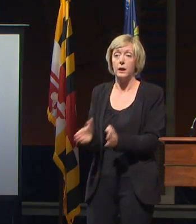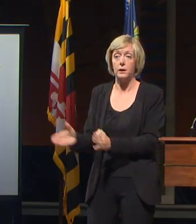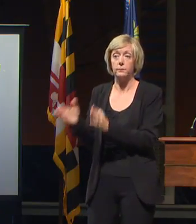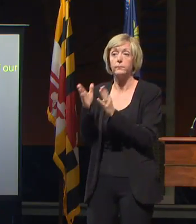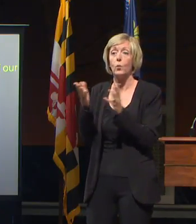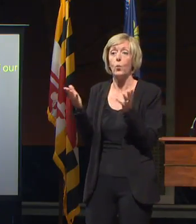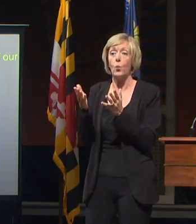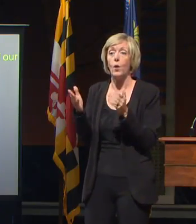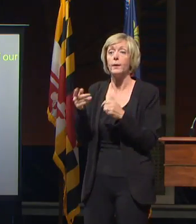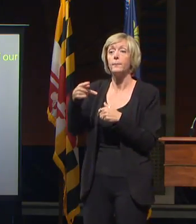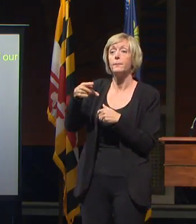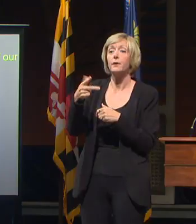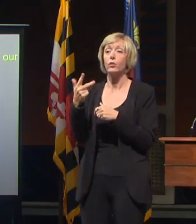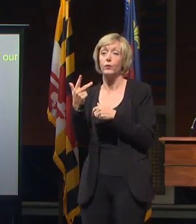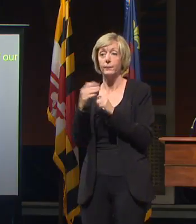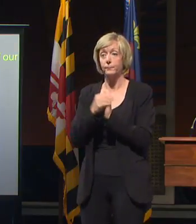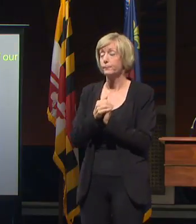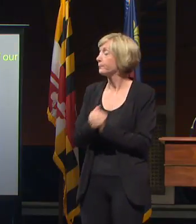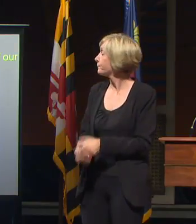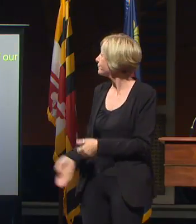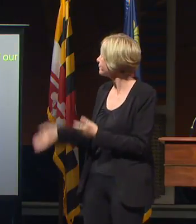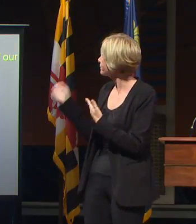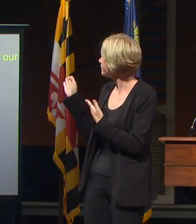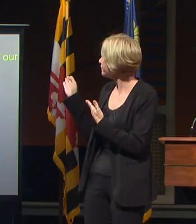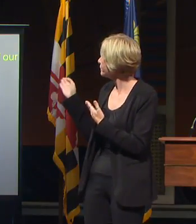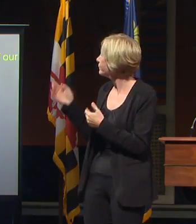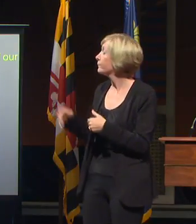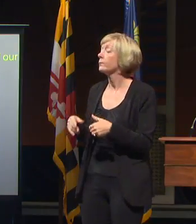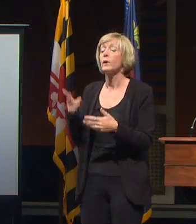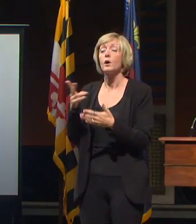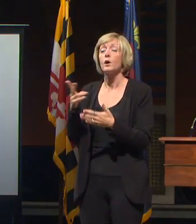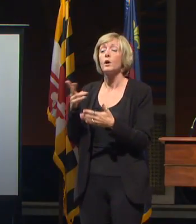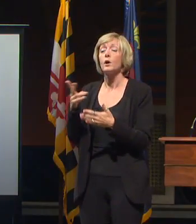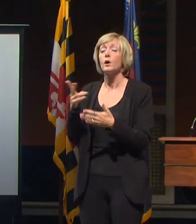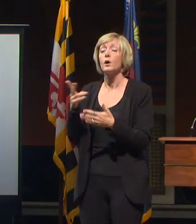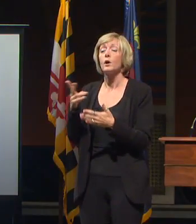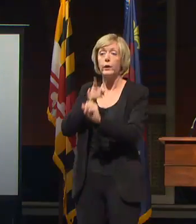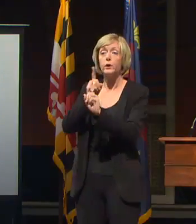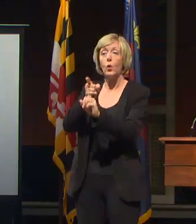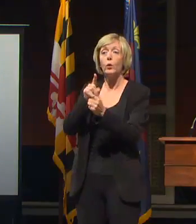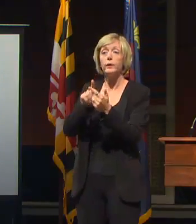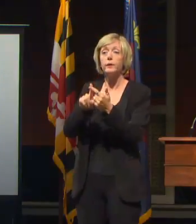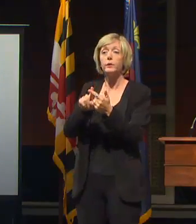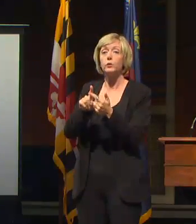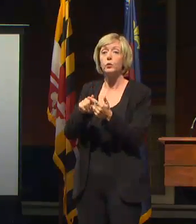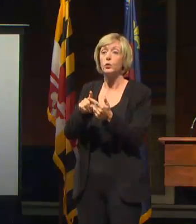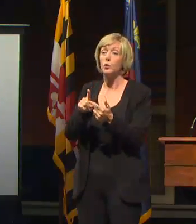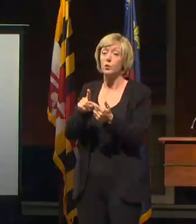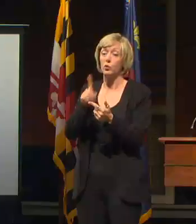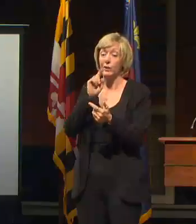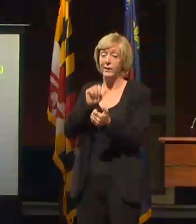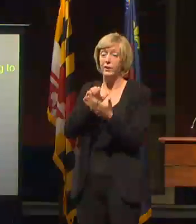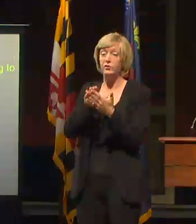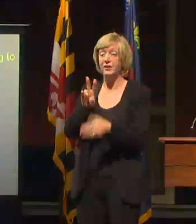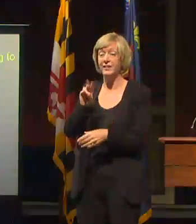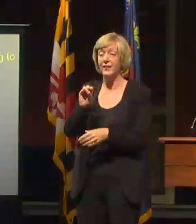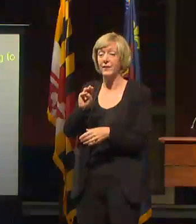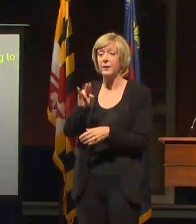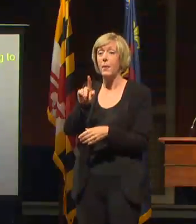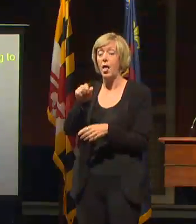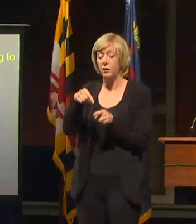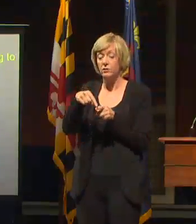and it's our P3. So what we have today is a project that is really looking to address over 70 miles of some of the most congested